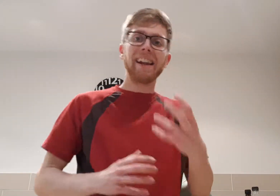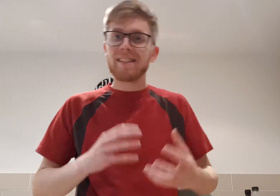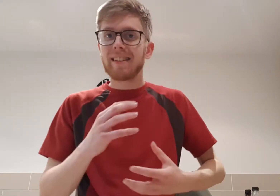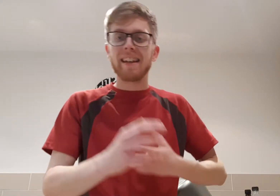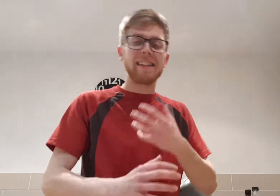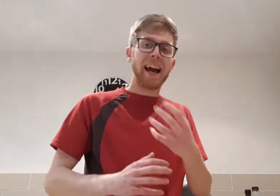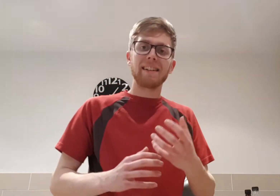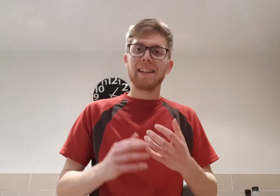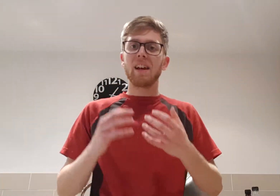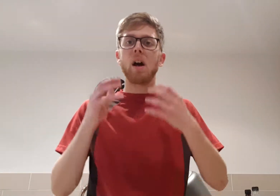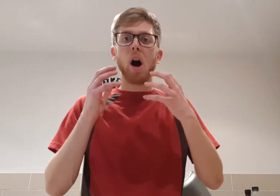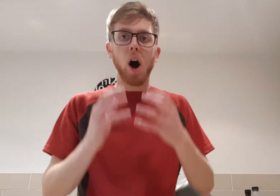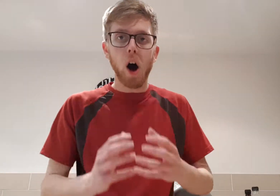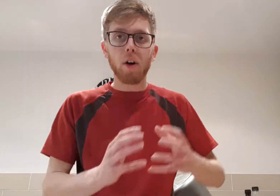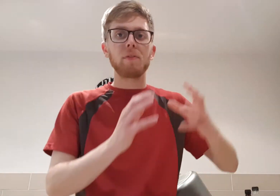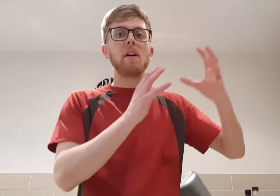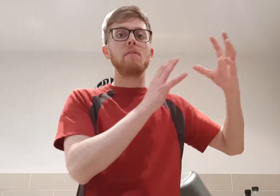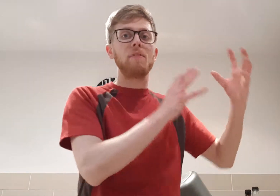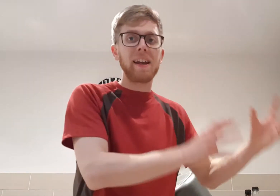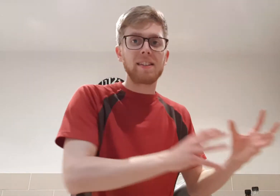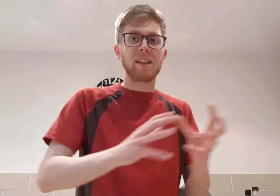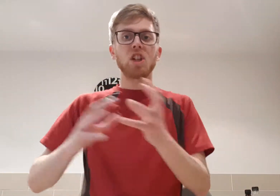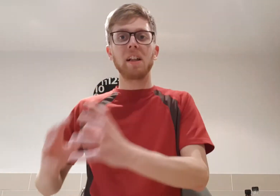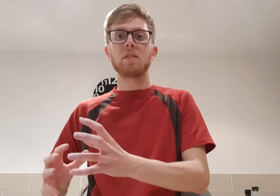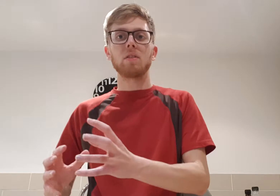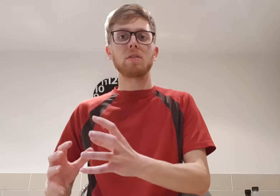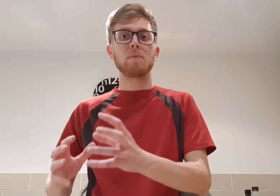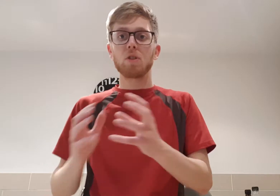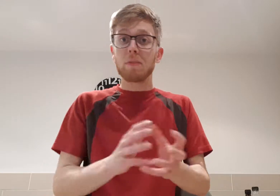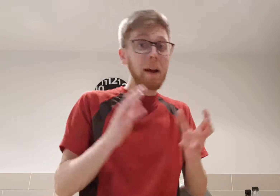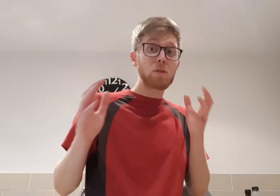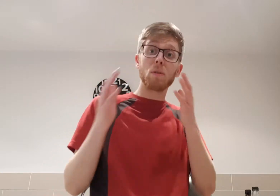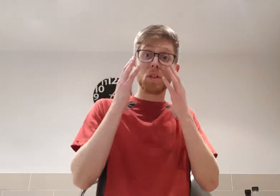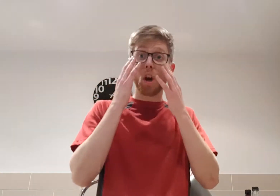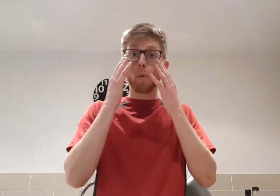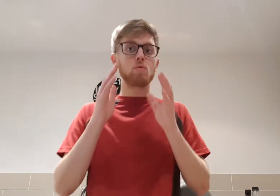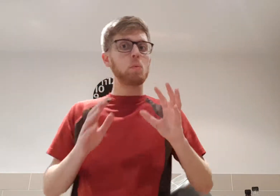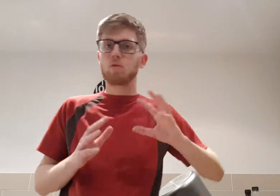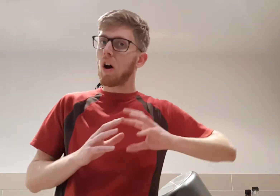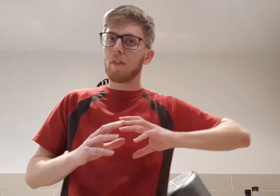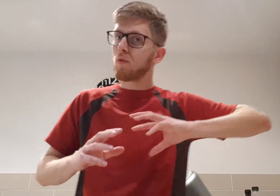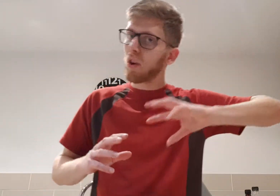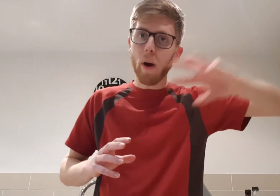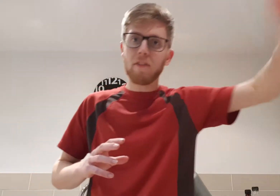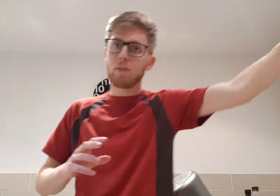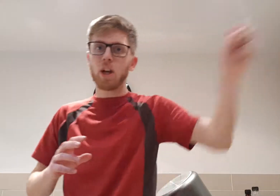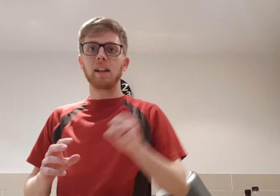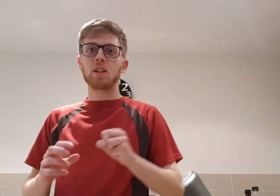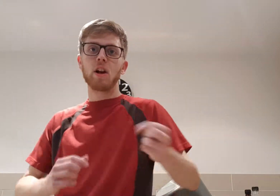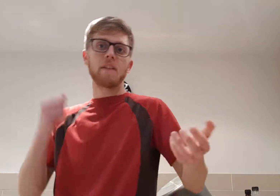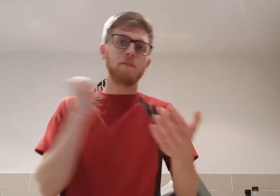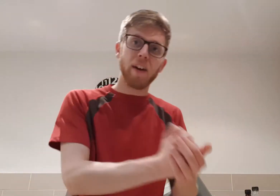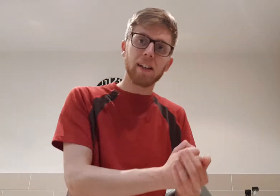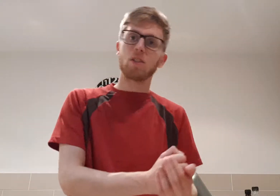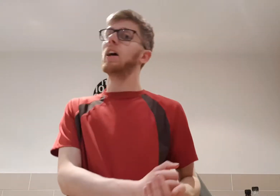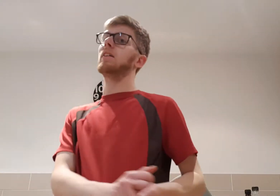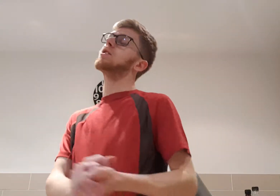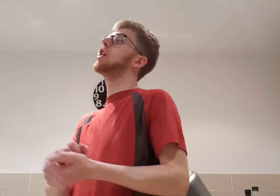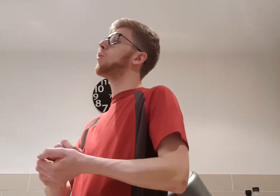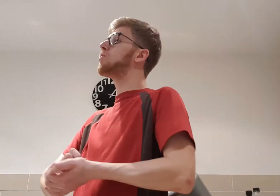against the idea of facing challenges. Sometimes some of us would rather run away from a challenge than face a challenge. We'd